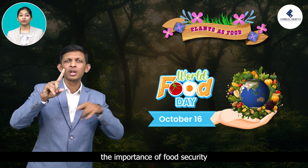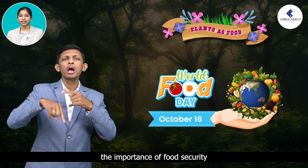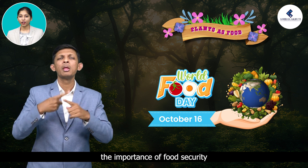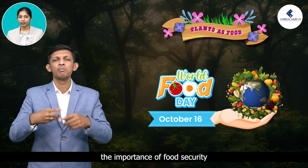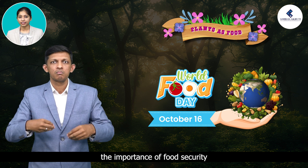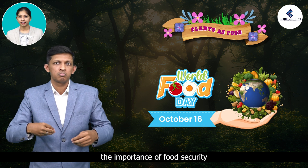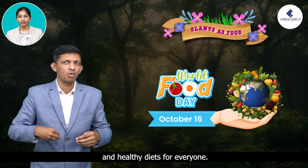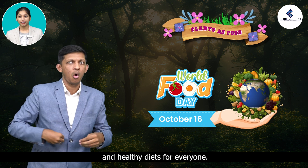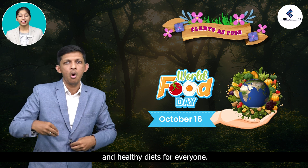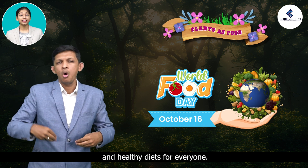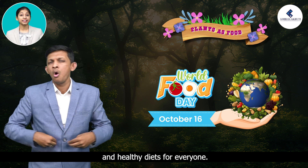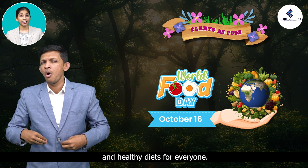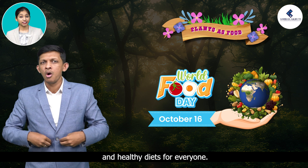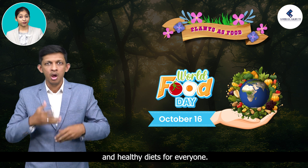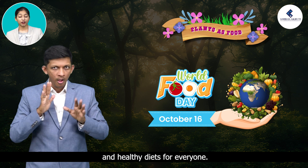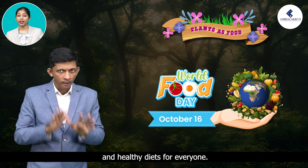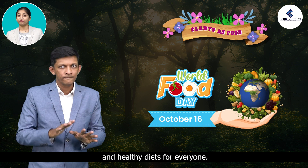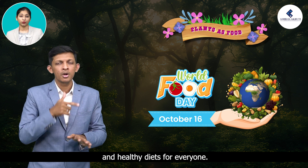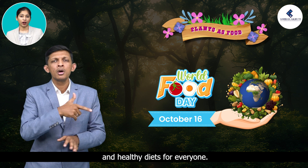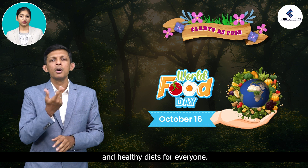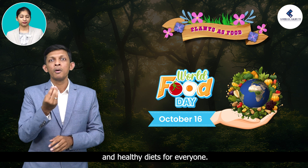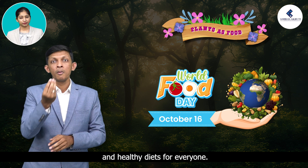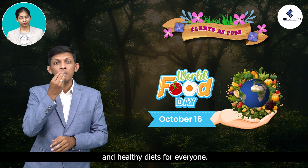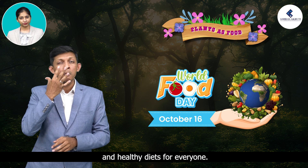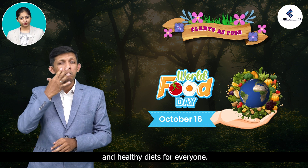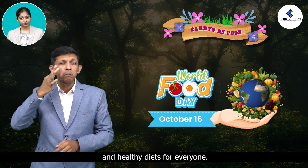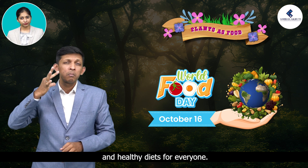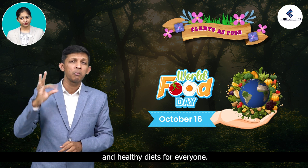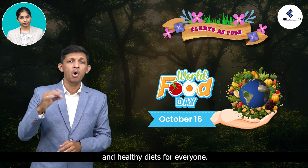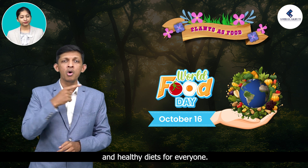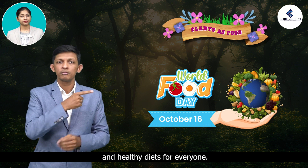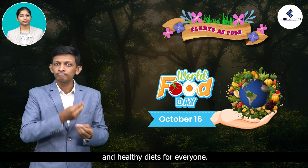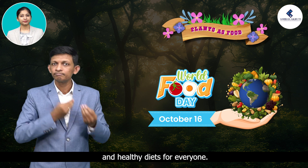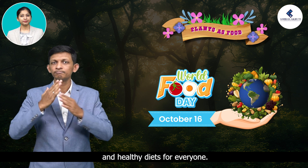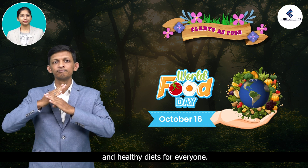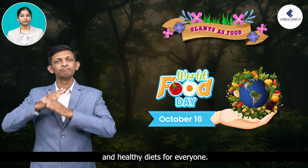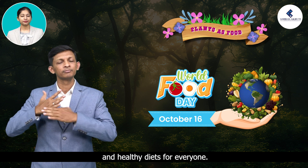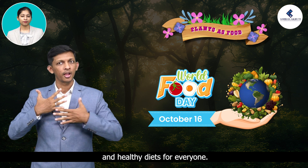importance of food security and healthy diets for everyone.